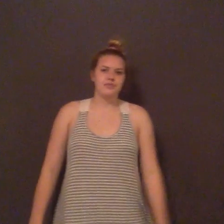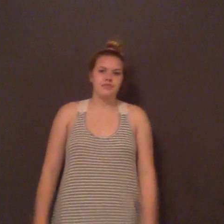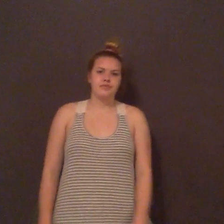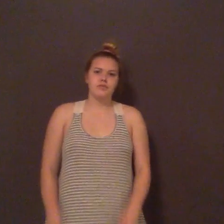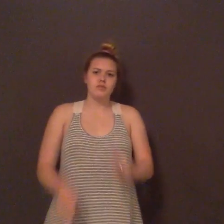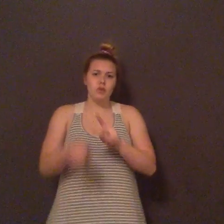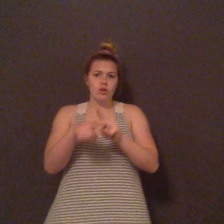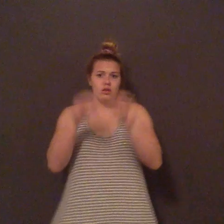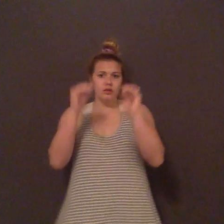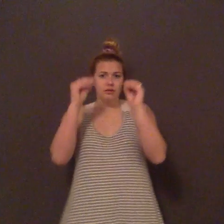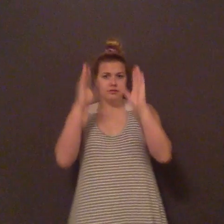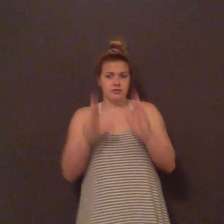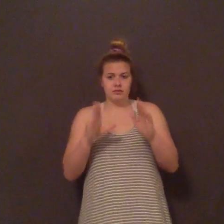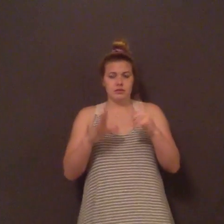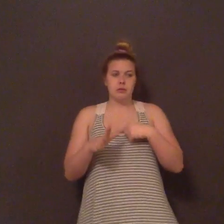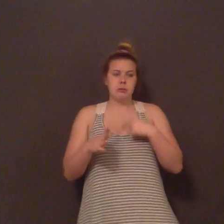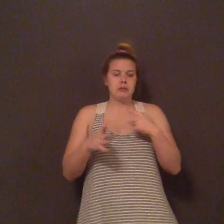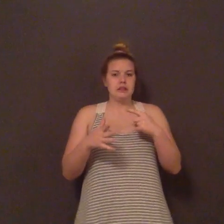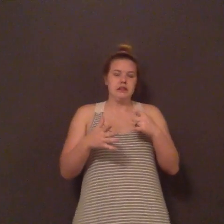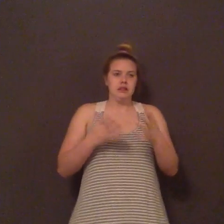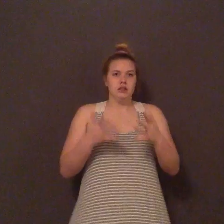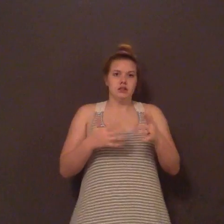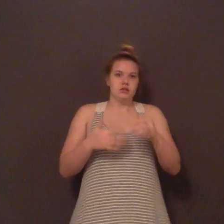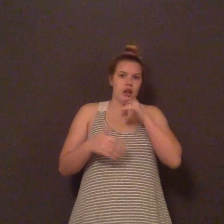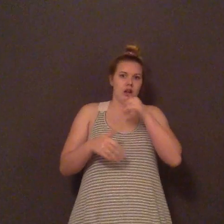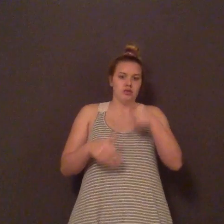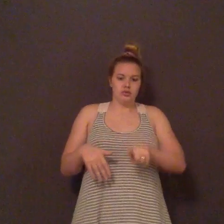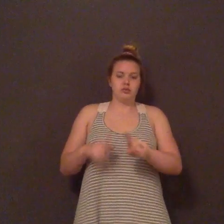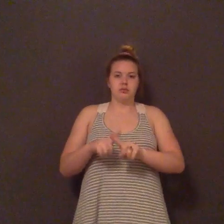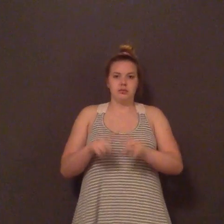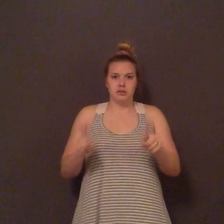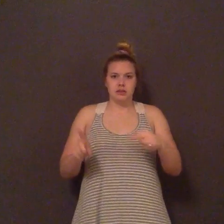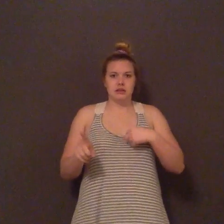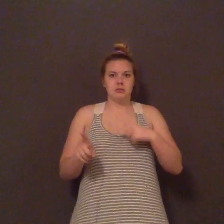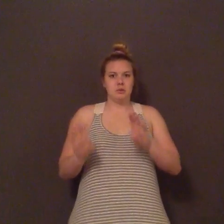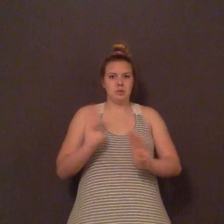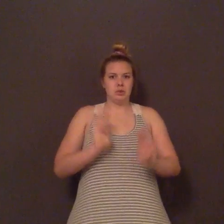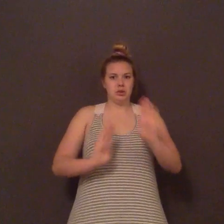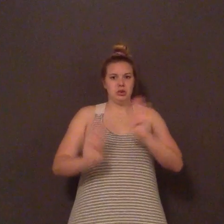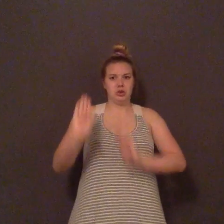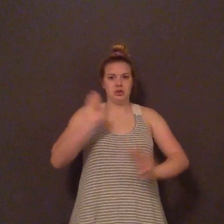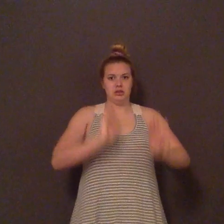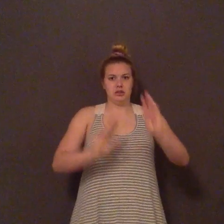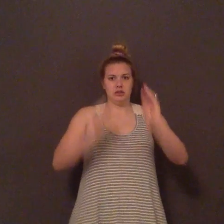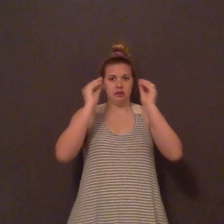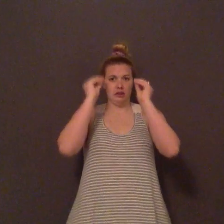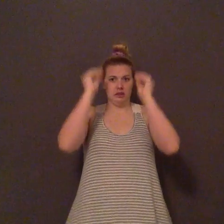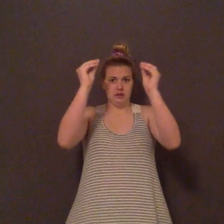don't mean to come off so direct or with any disrespect, but I'm concerned about what you're teaching in your class. Is that